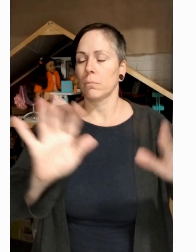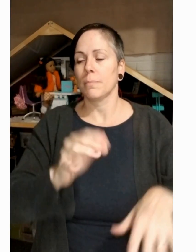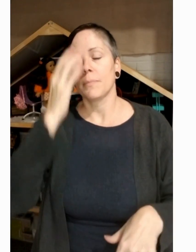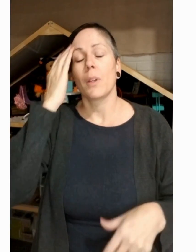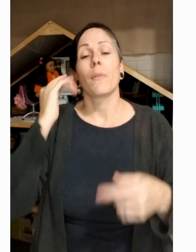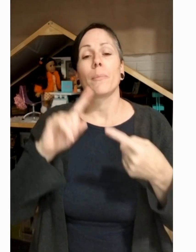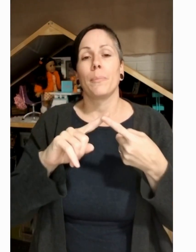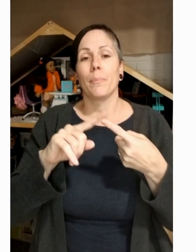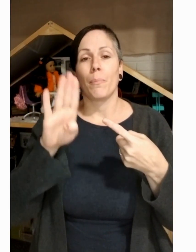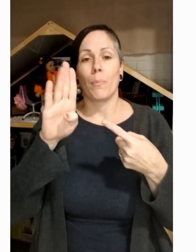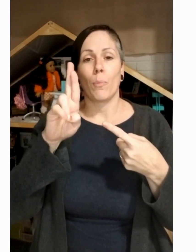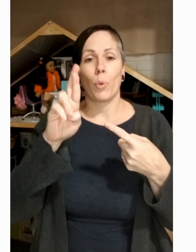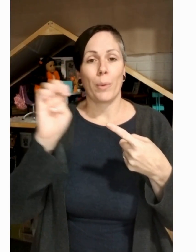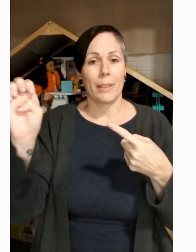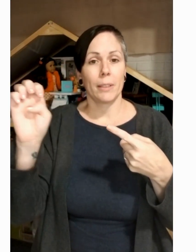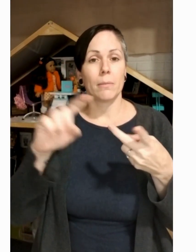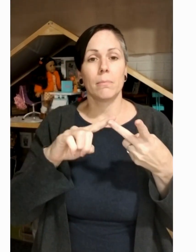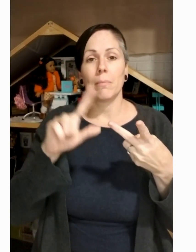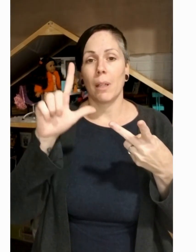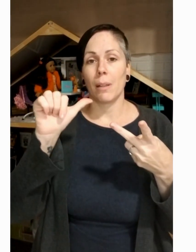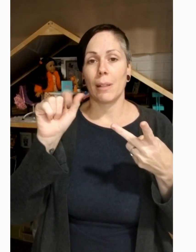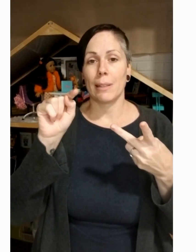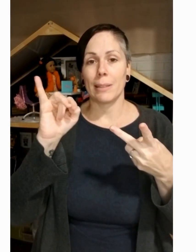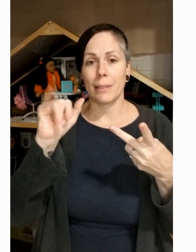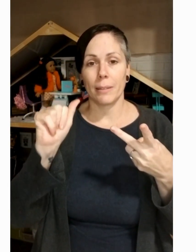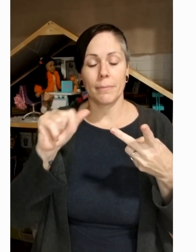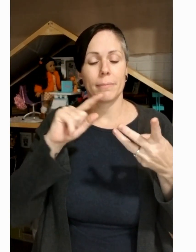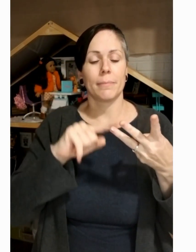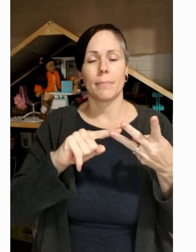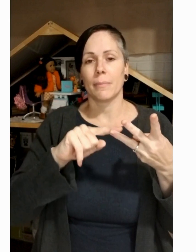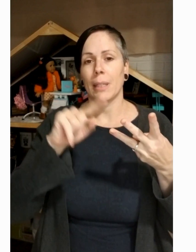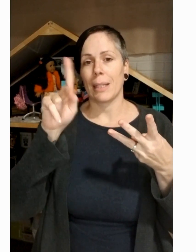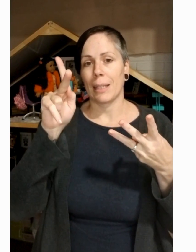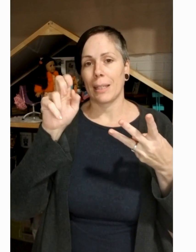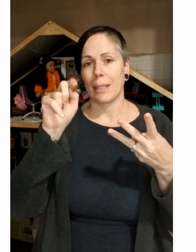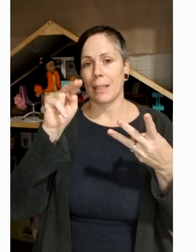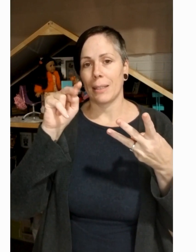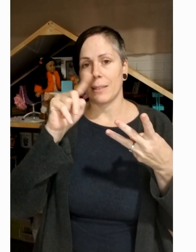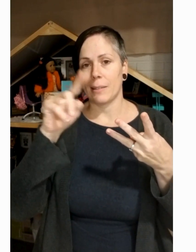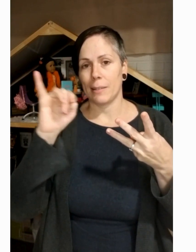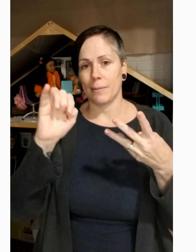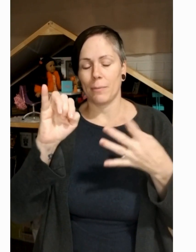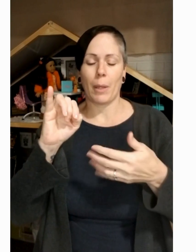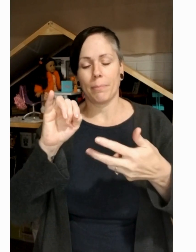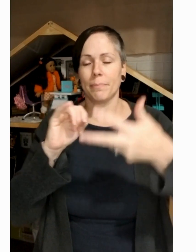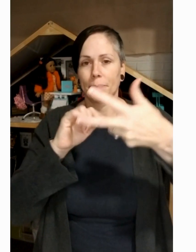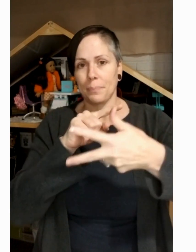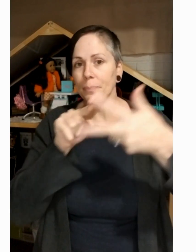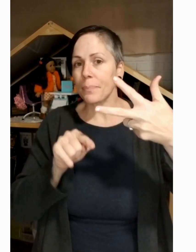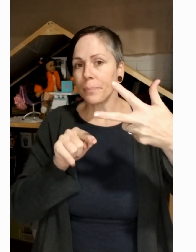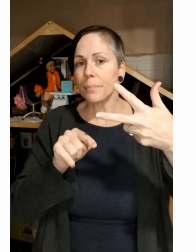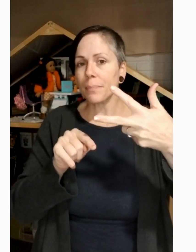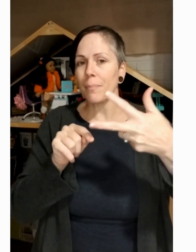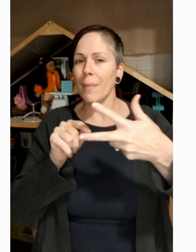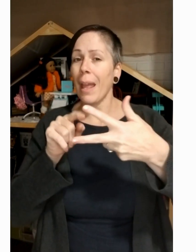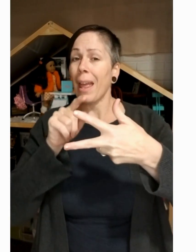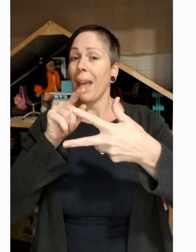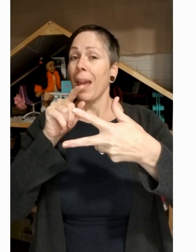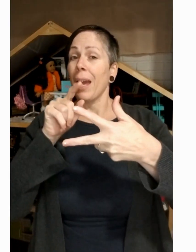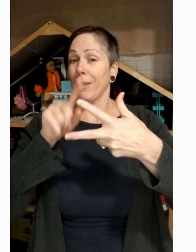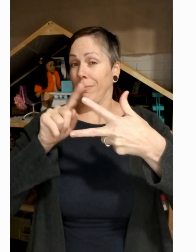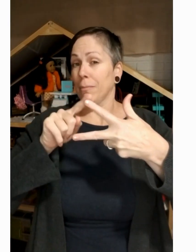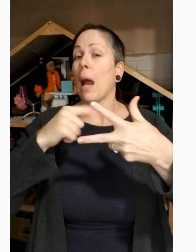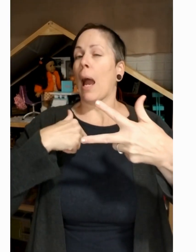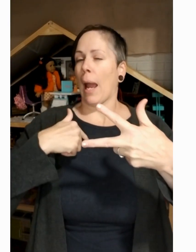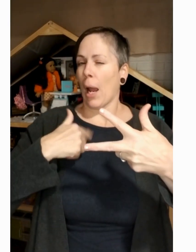Bree and Latia and Kenzie. Latia was the only one I had contemplated at the beginning of the